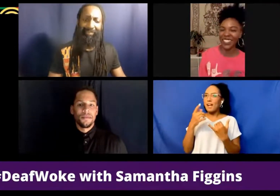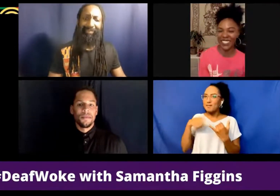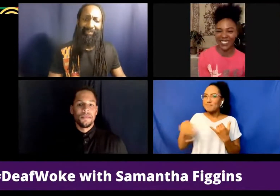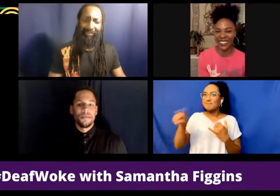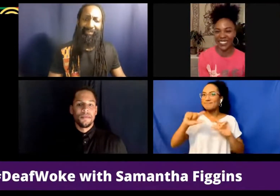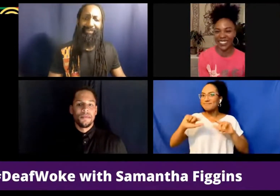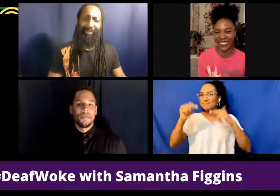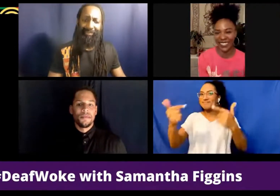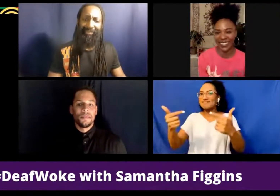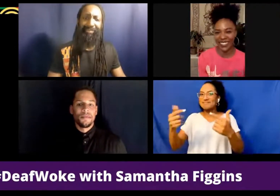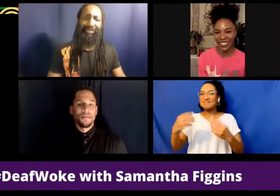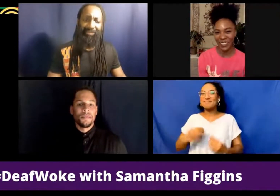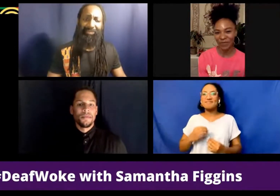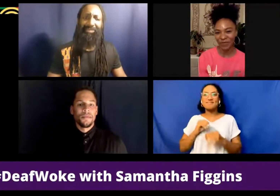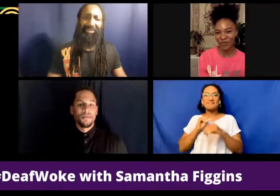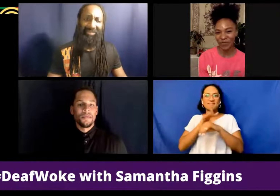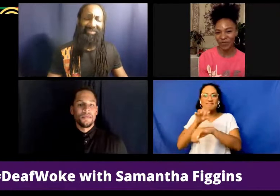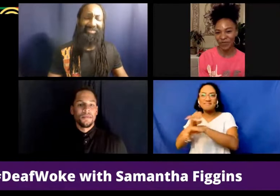mean? So.